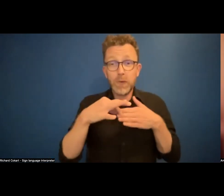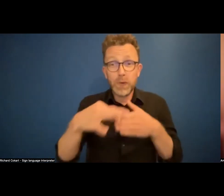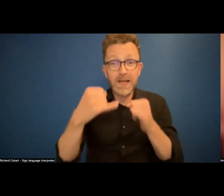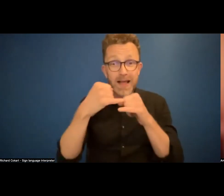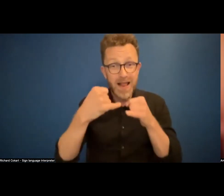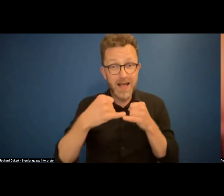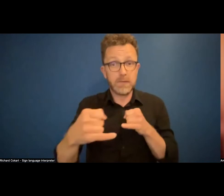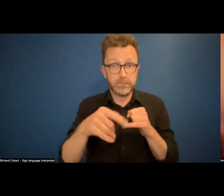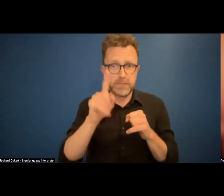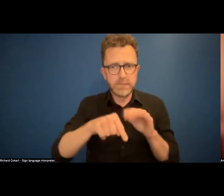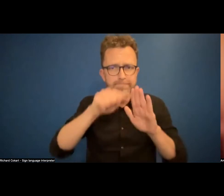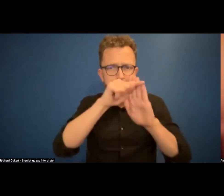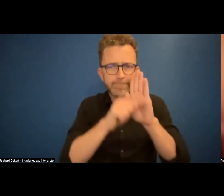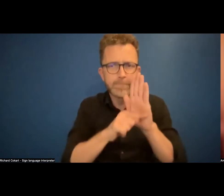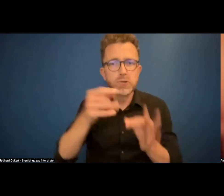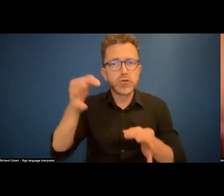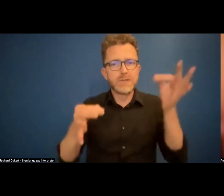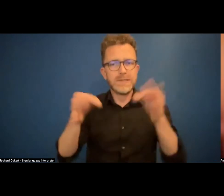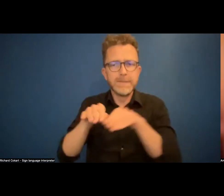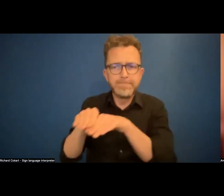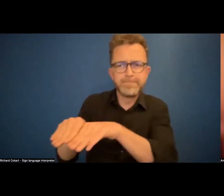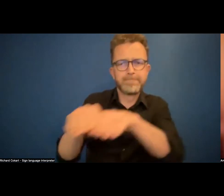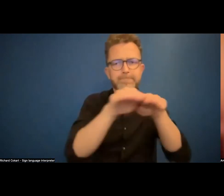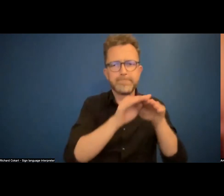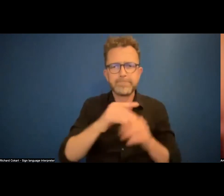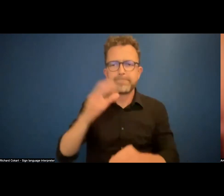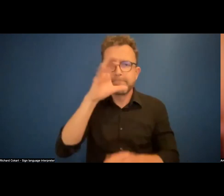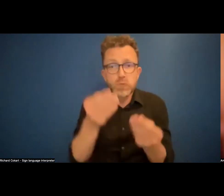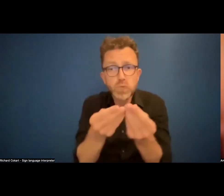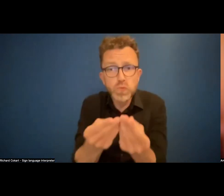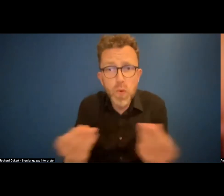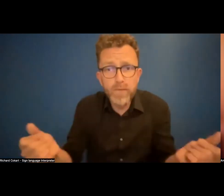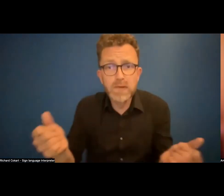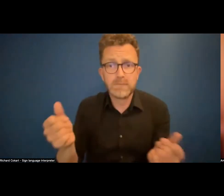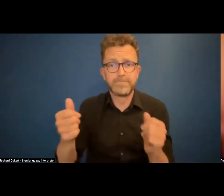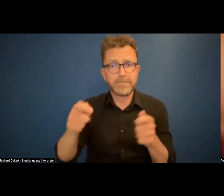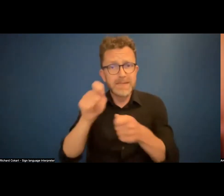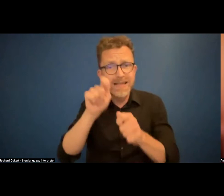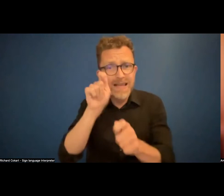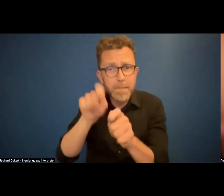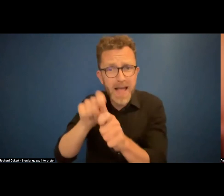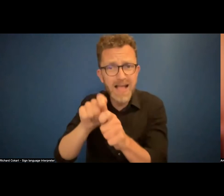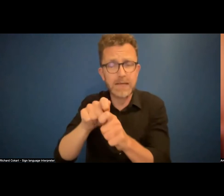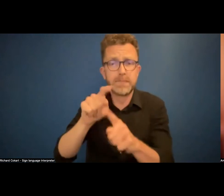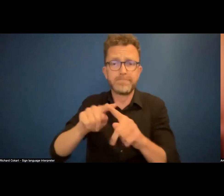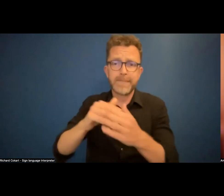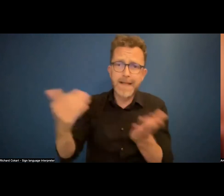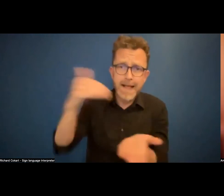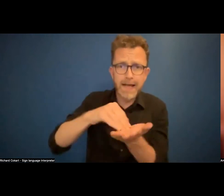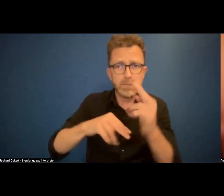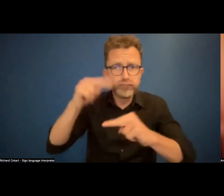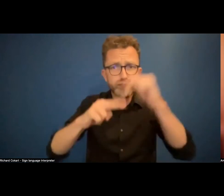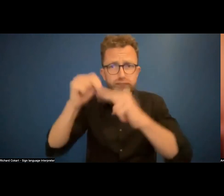of that should not return to the institutions. Finally, I would like to emphasize that